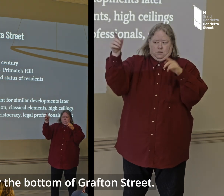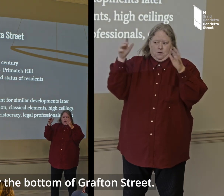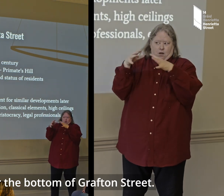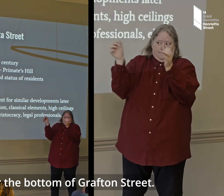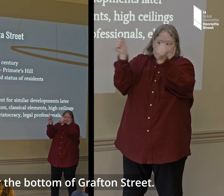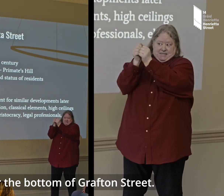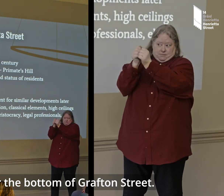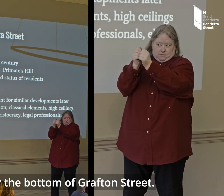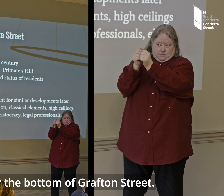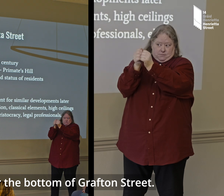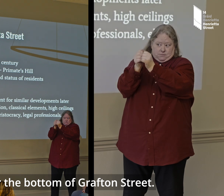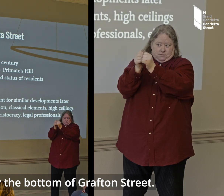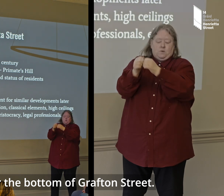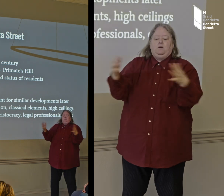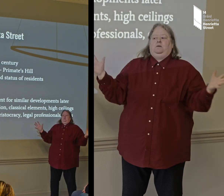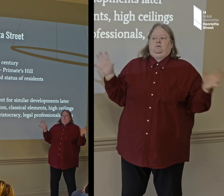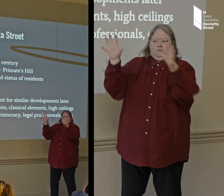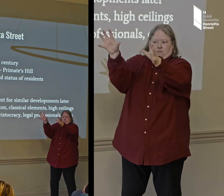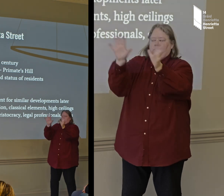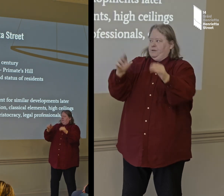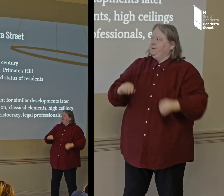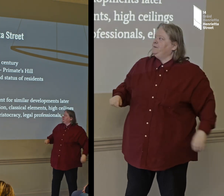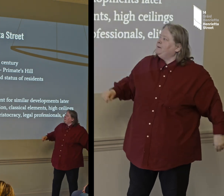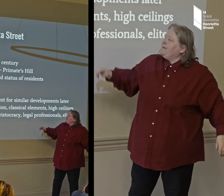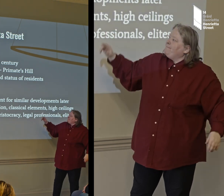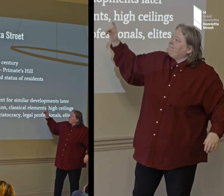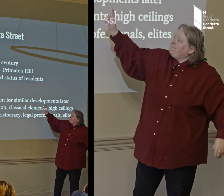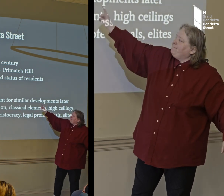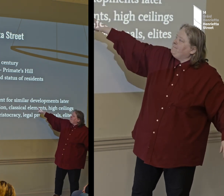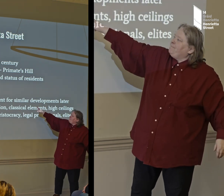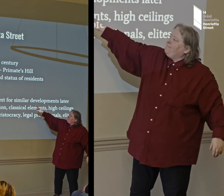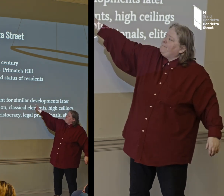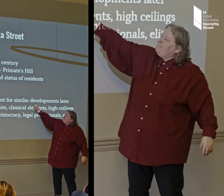Dublin near the bottom of Grafton Street.